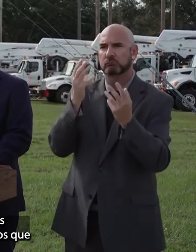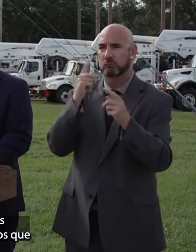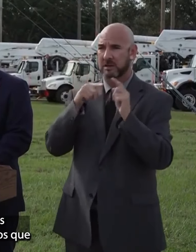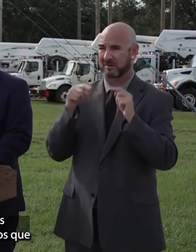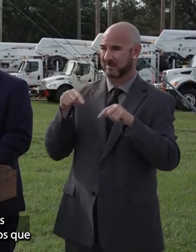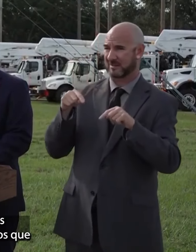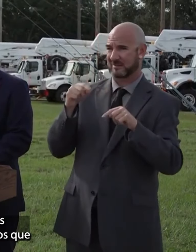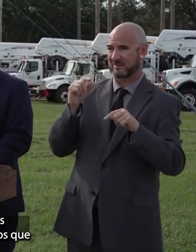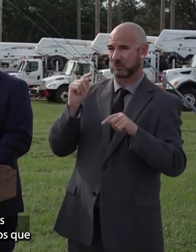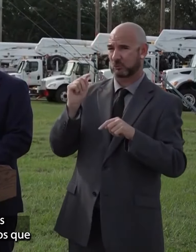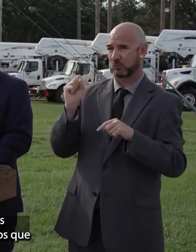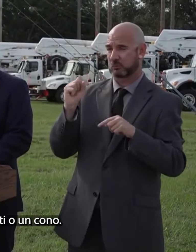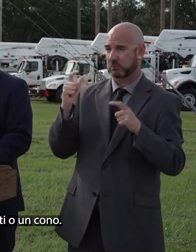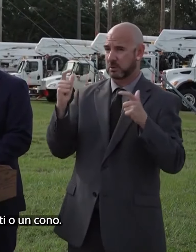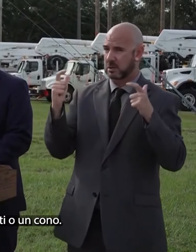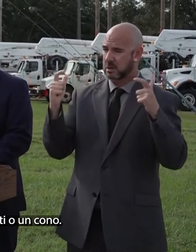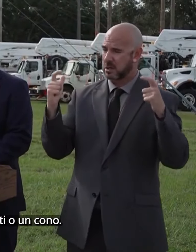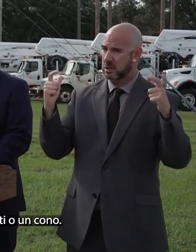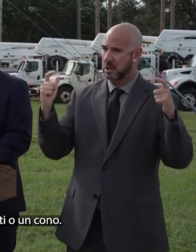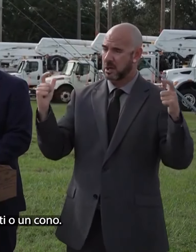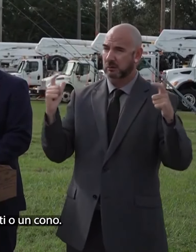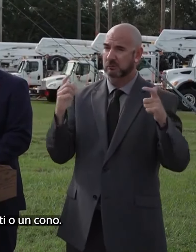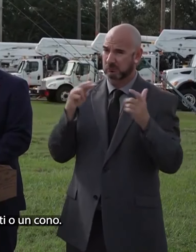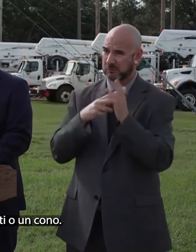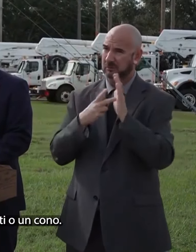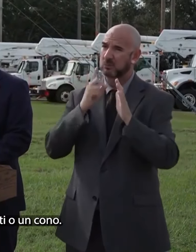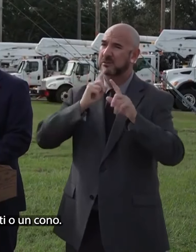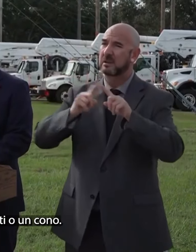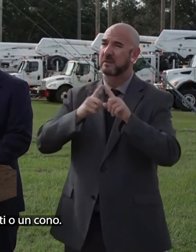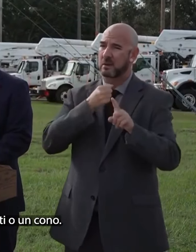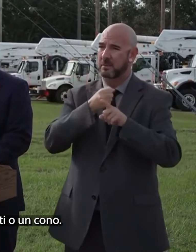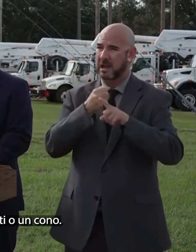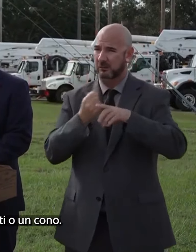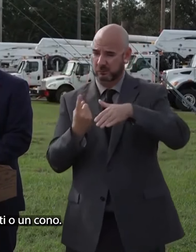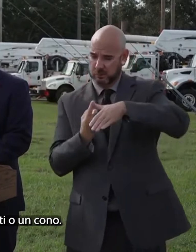far outside of what a spaghetti model would have or what a cone would have.